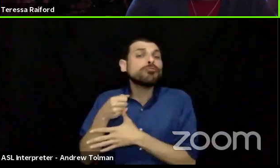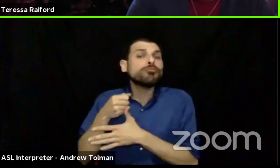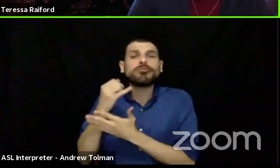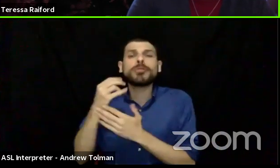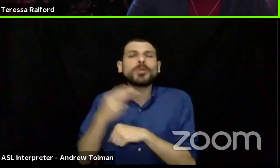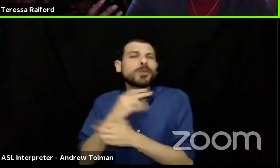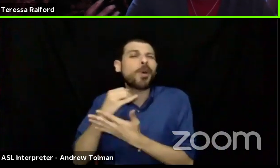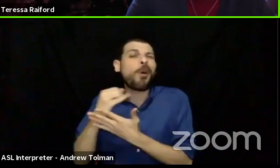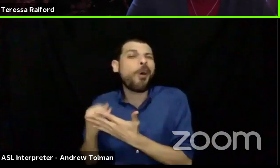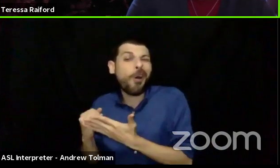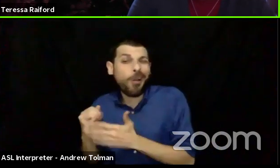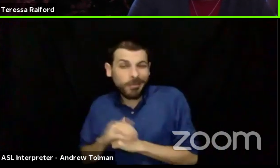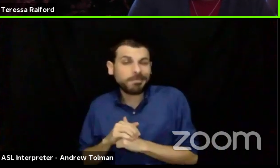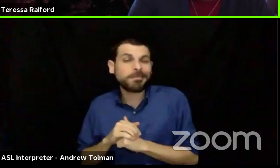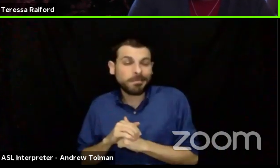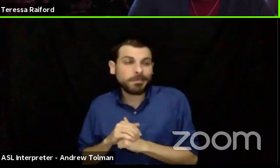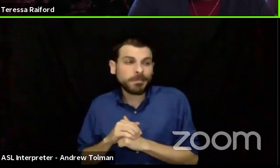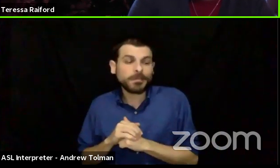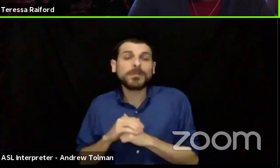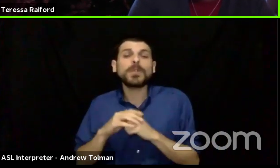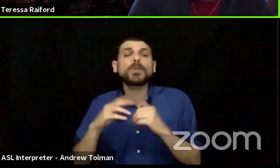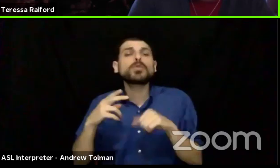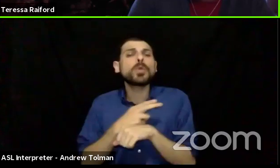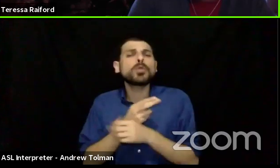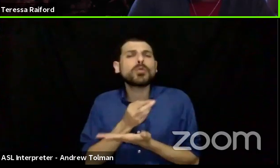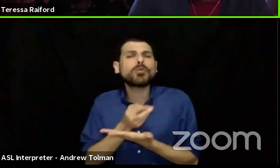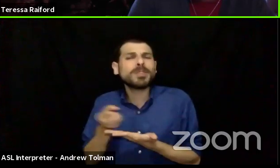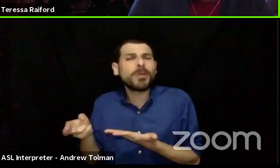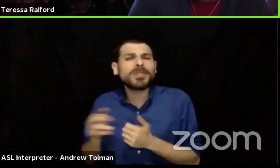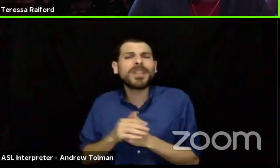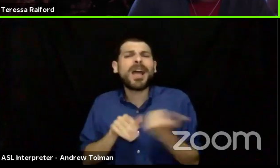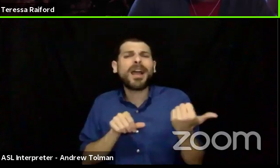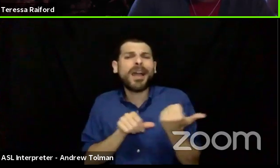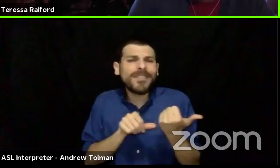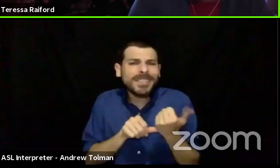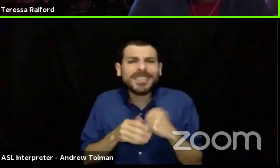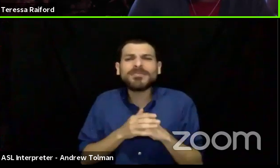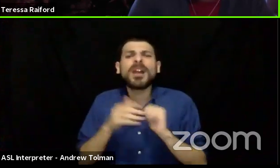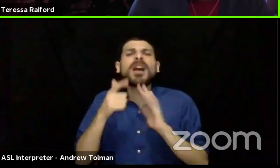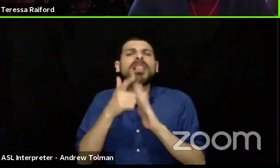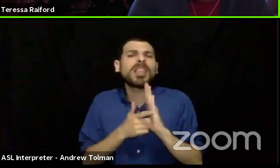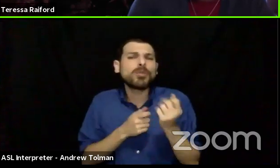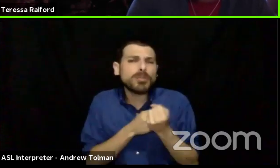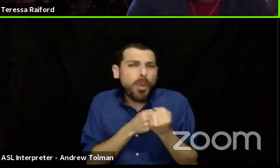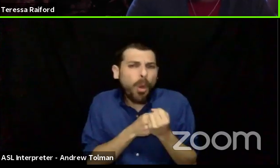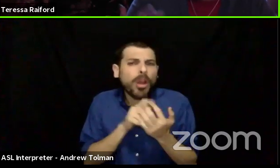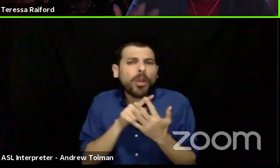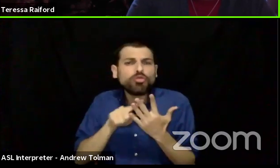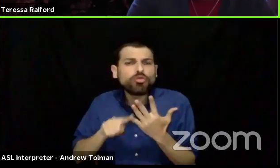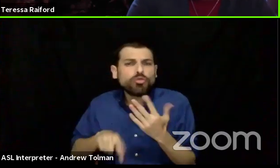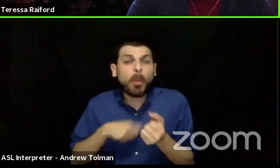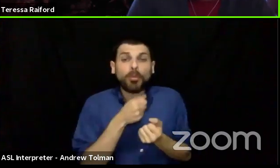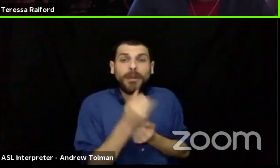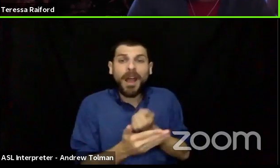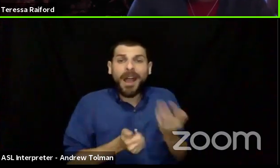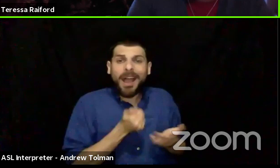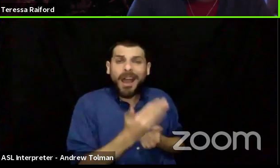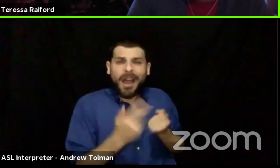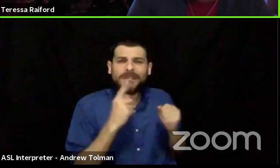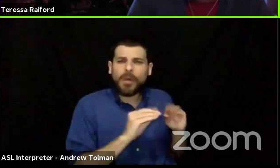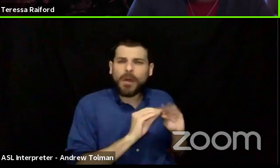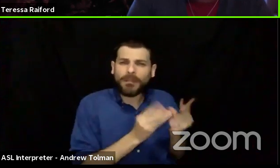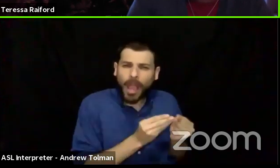is we deliver resources through advocacy and legal support to families that need it. And so in identifying resources